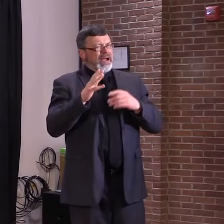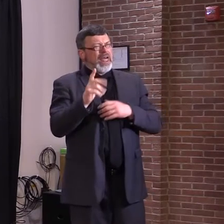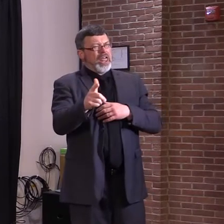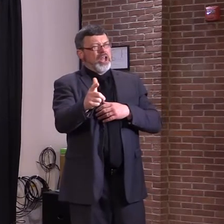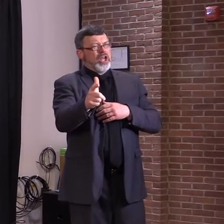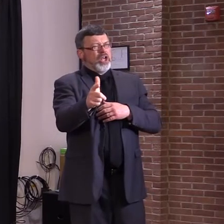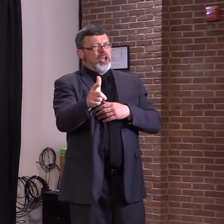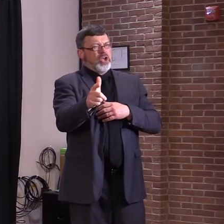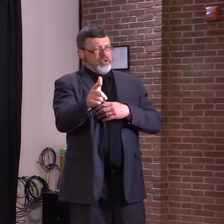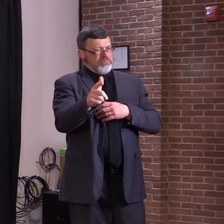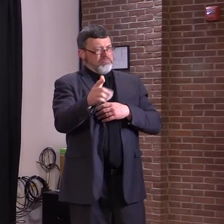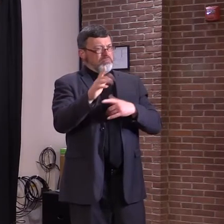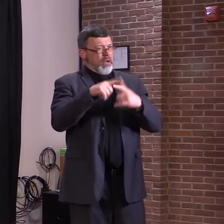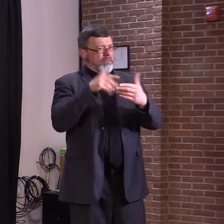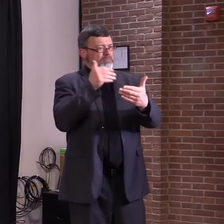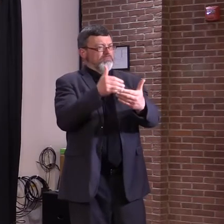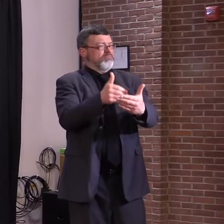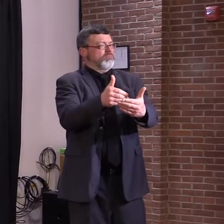Thank you.